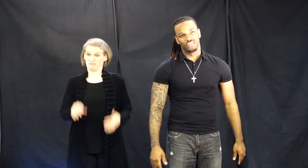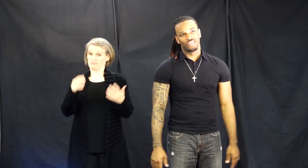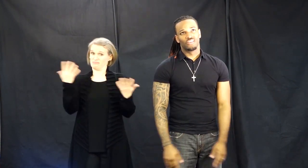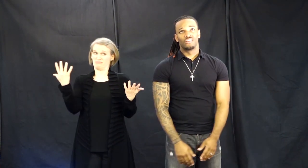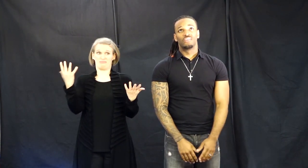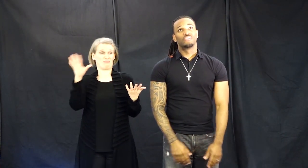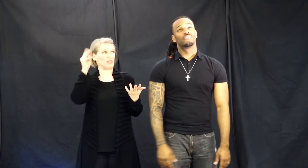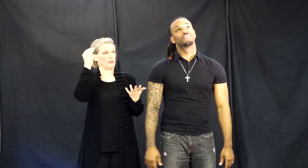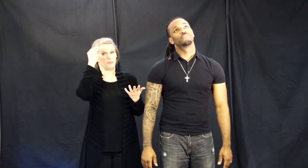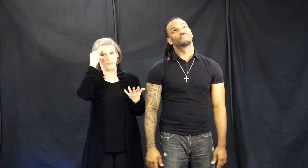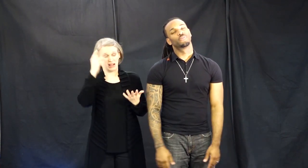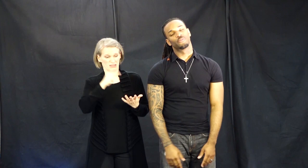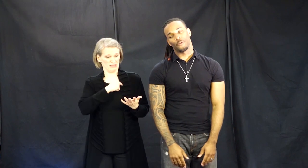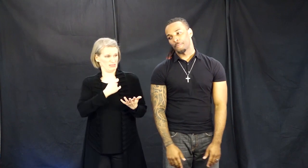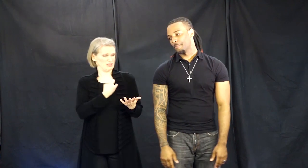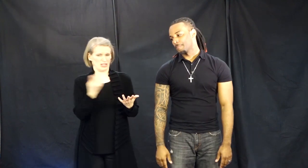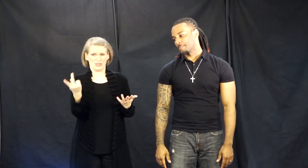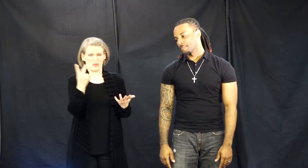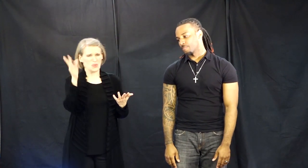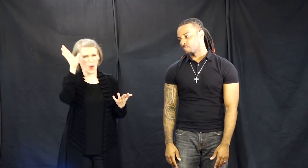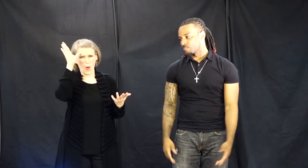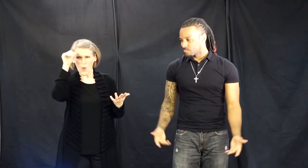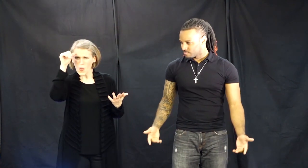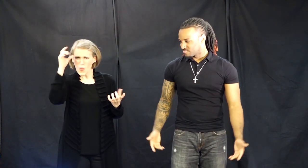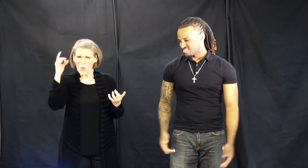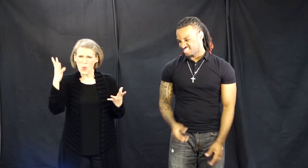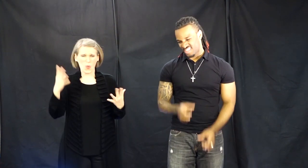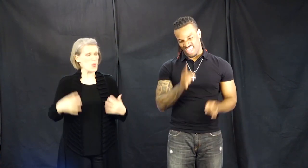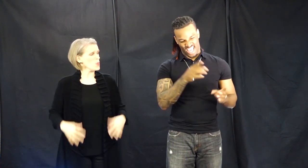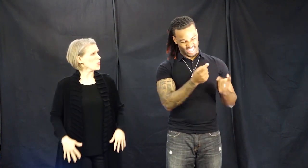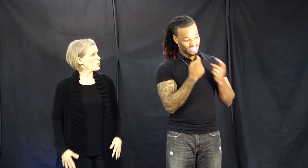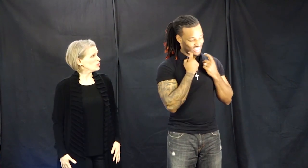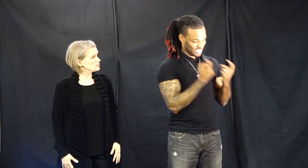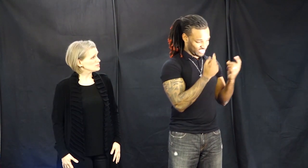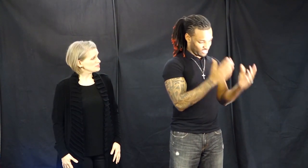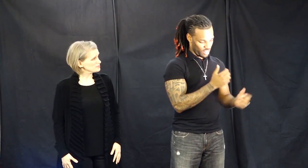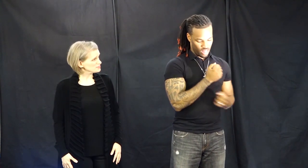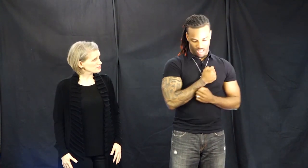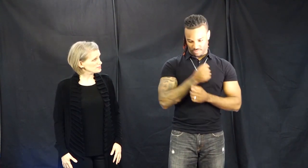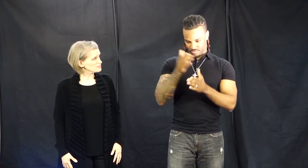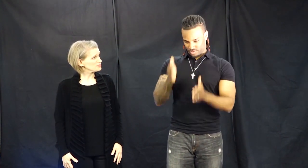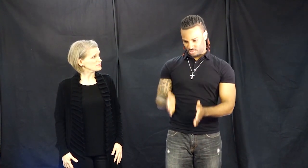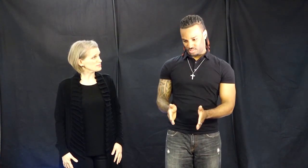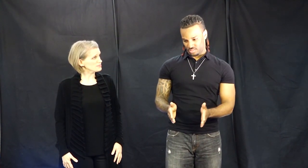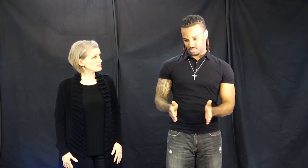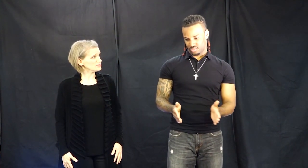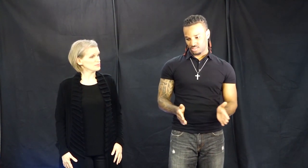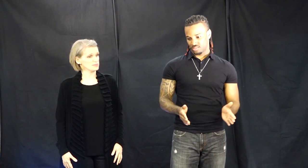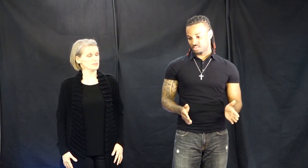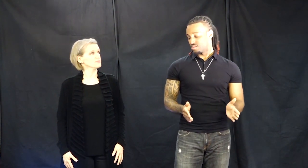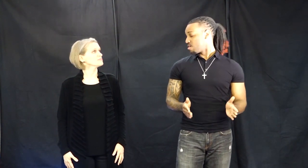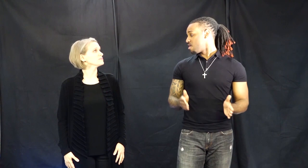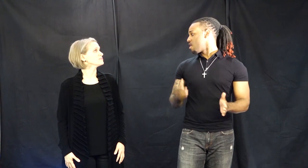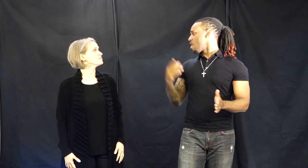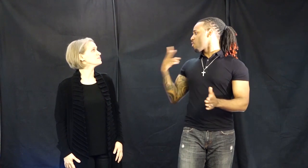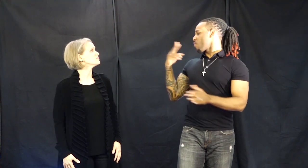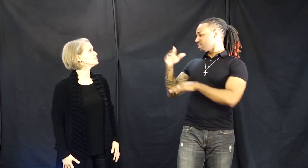Now Madison and Jefferson are merciless. Well, hate the sin, love the sinner. Hamilton. I'm sorry, Burr, I gotta go.